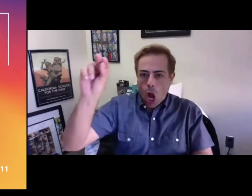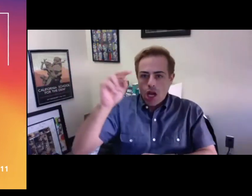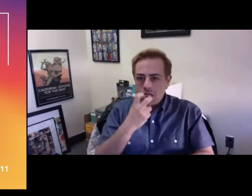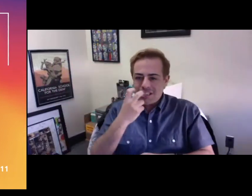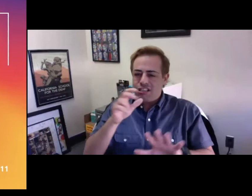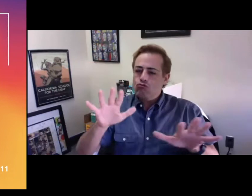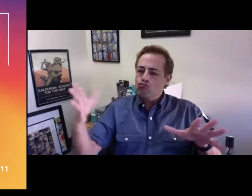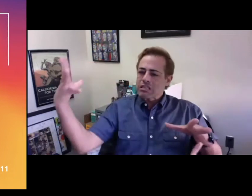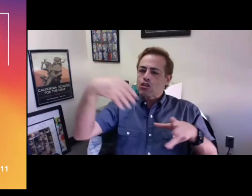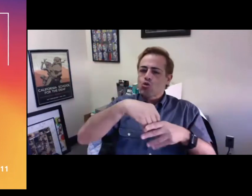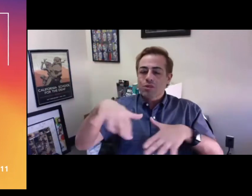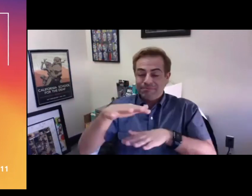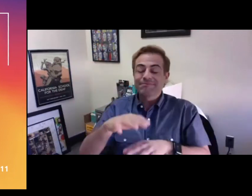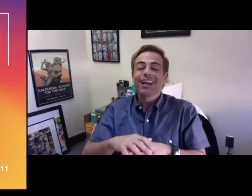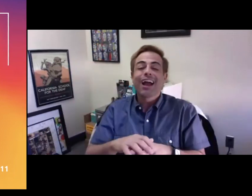So,